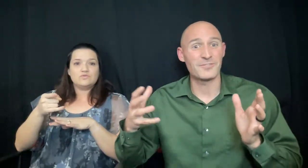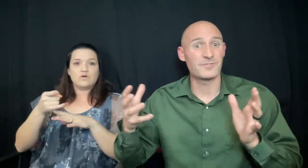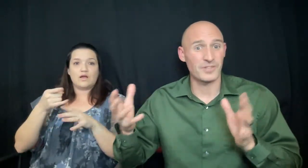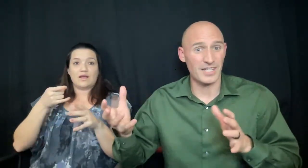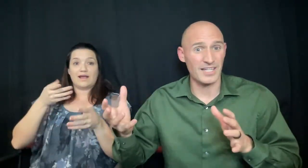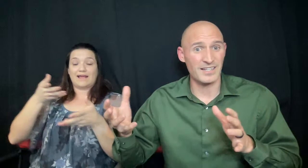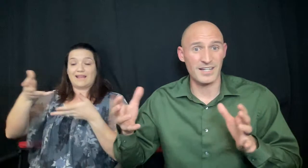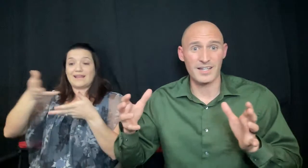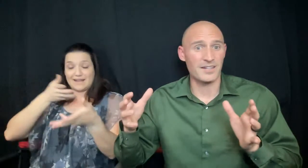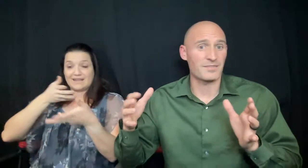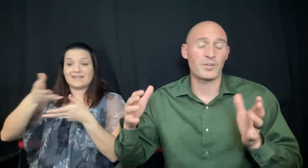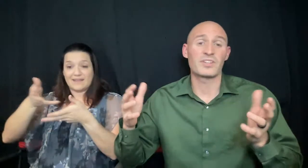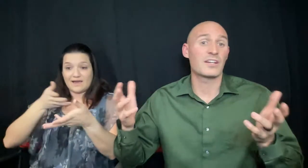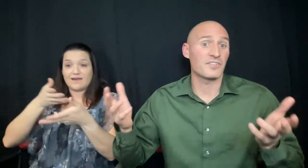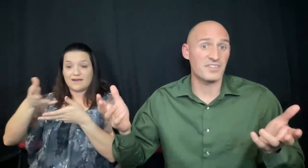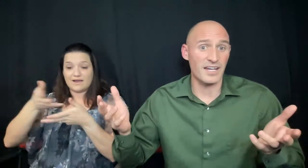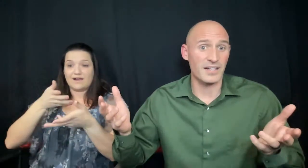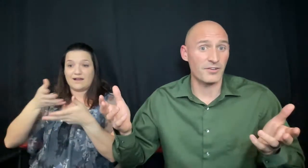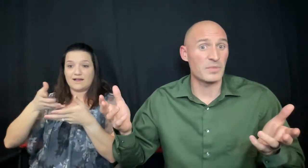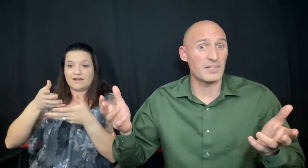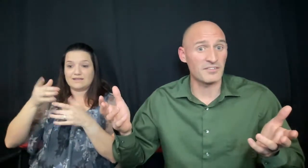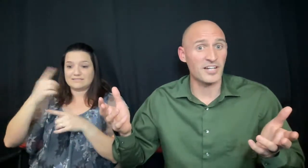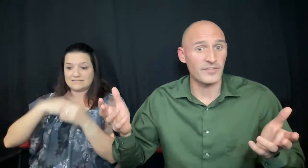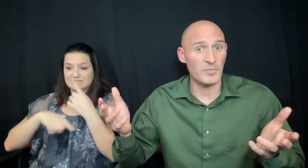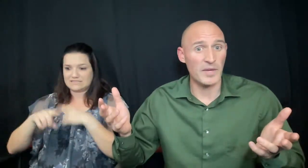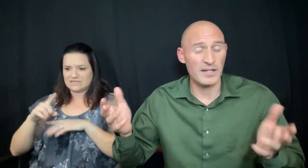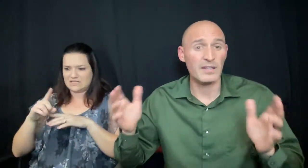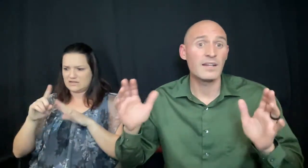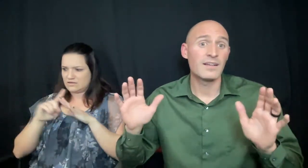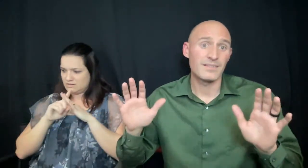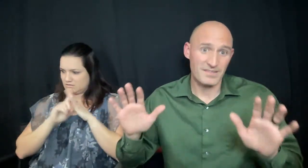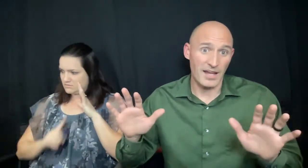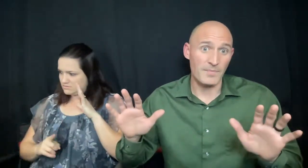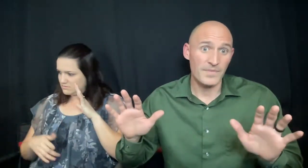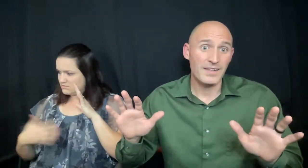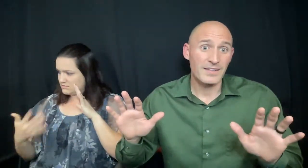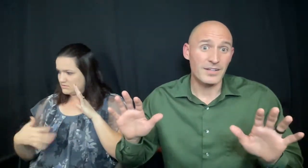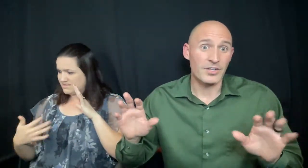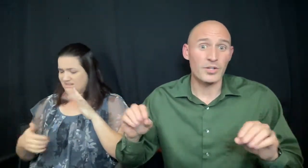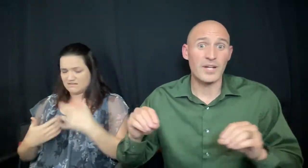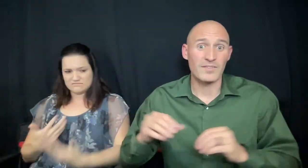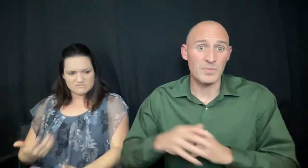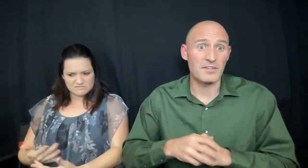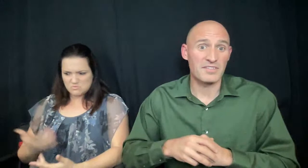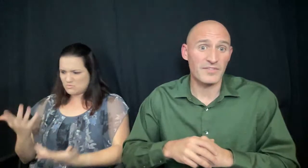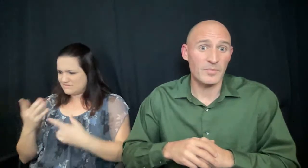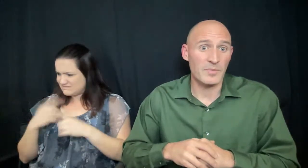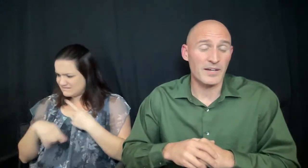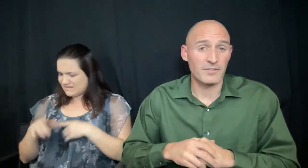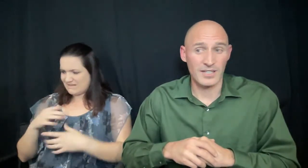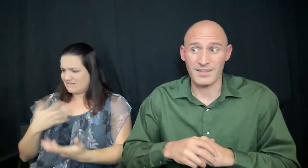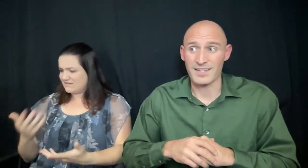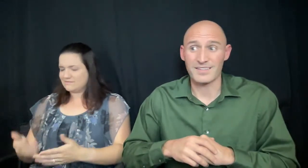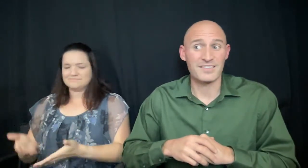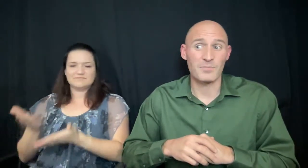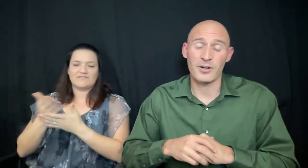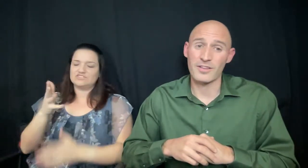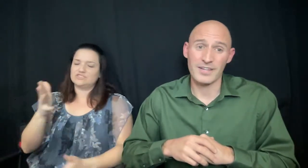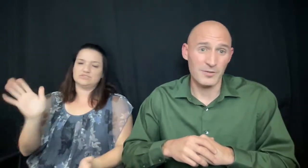you forget a particular sign and you're beating yourself up about it, stop. You don't have to beat yourself up about forgetting things. That's just part of the language